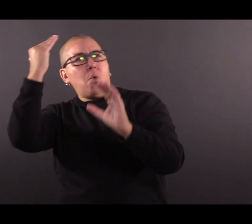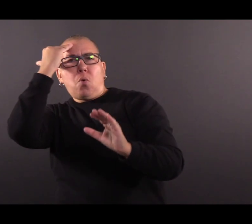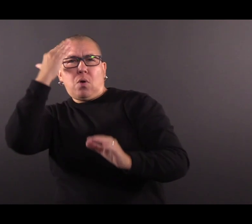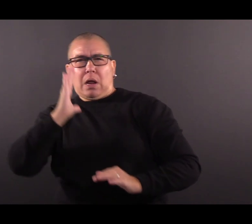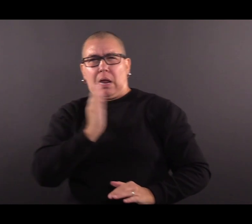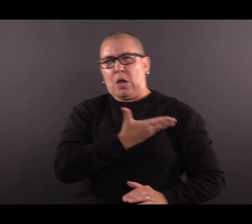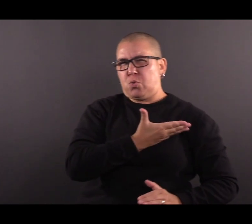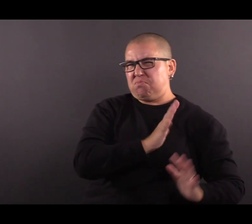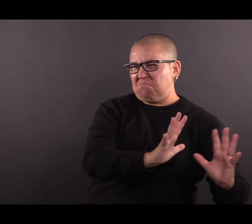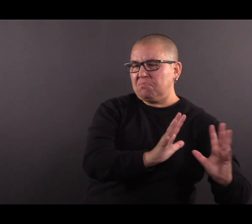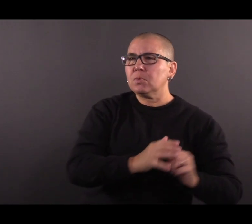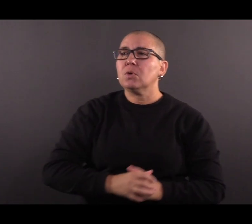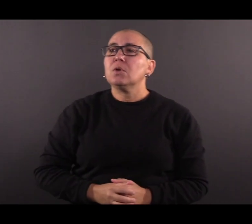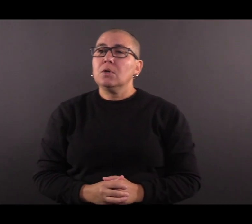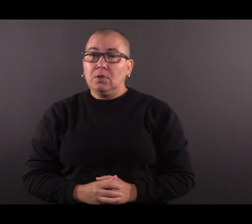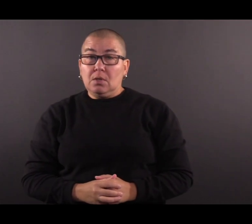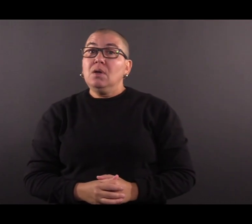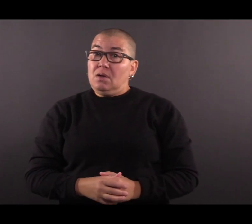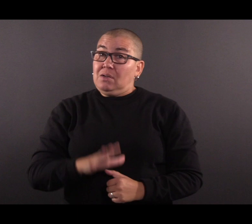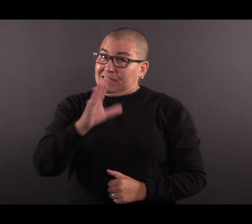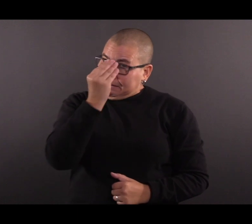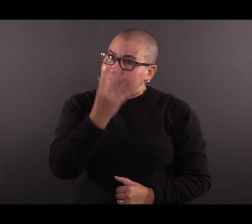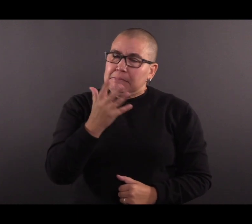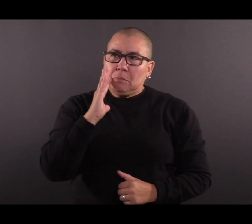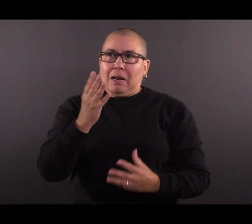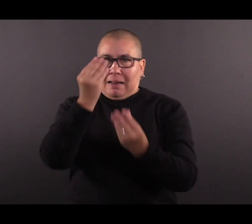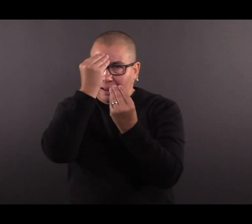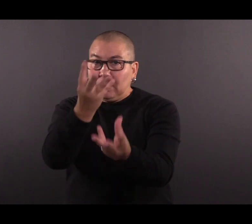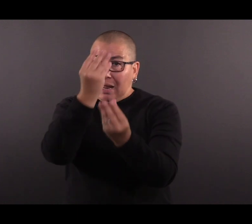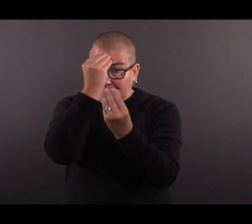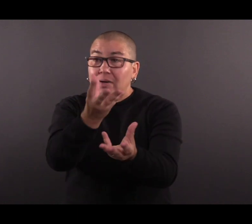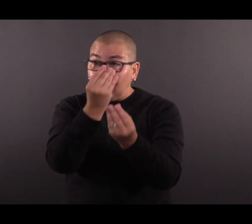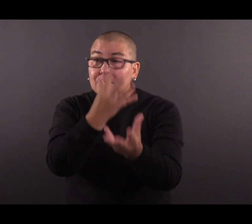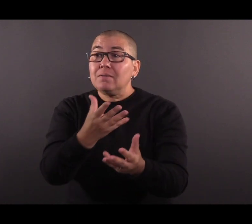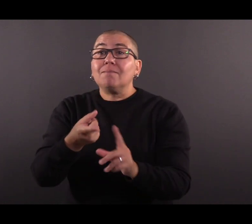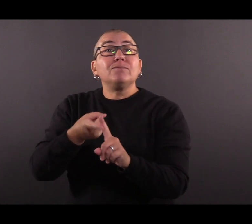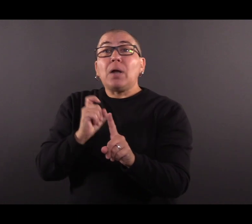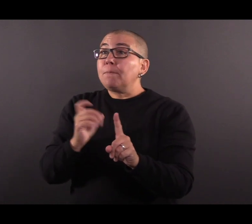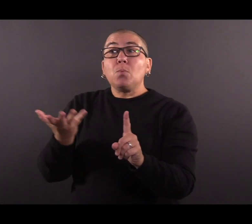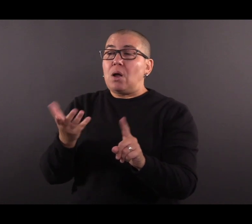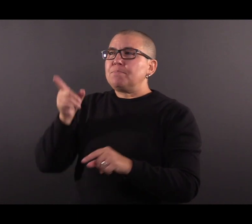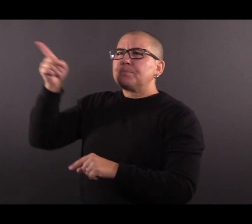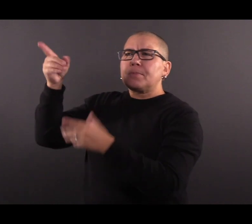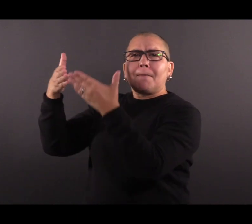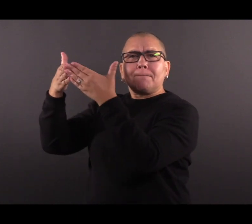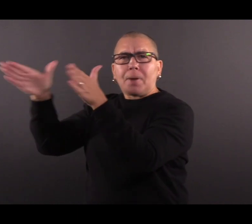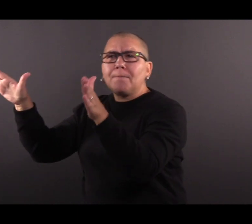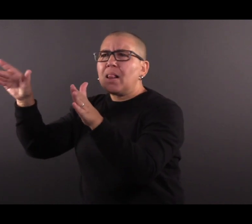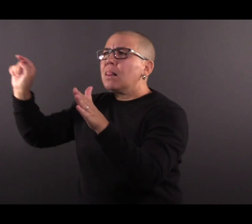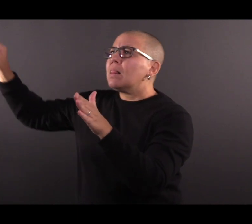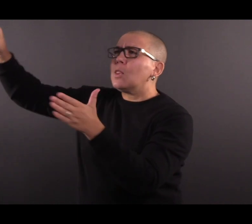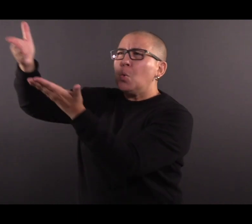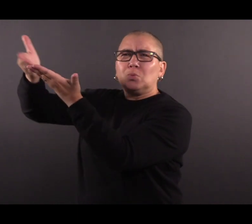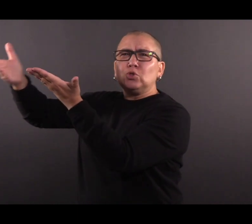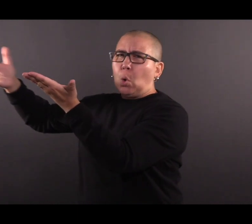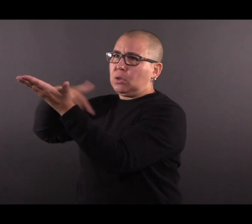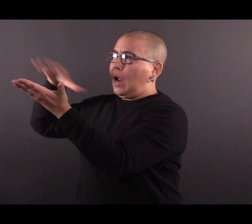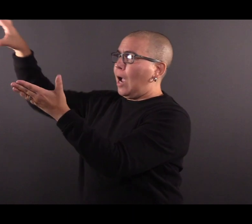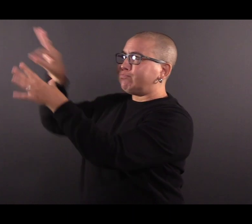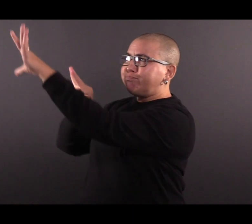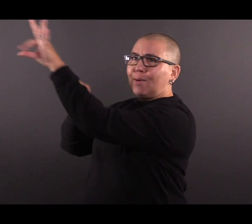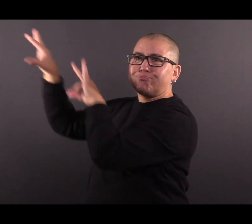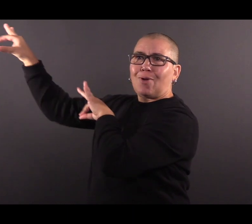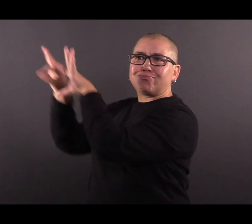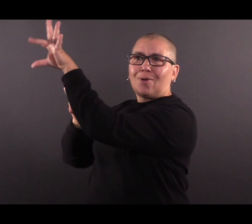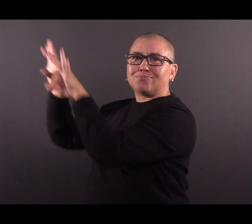helpful. A lot of the information in this session has been pulled directly from publicly available